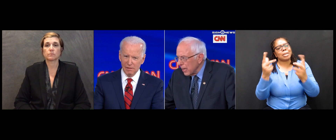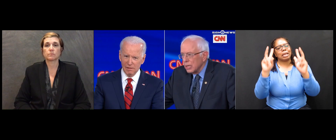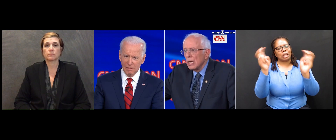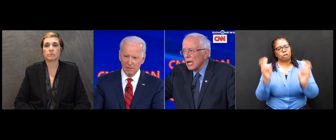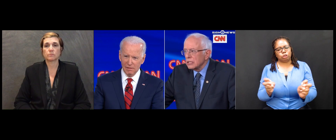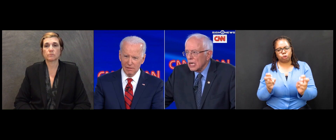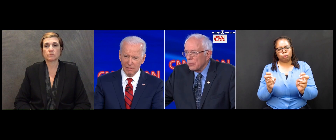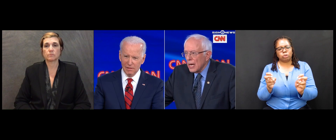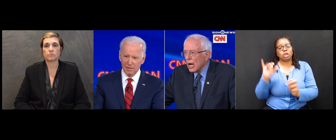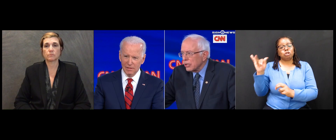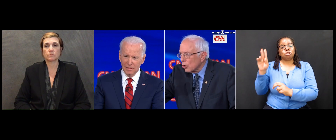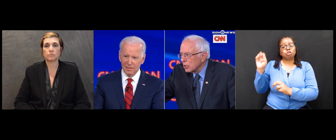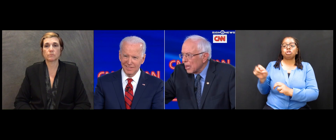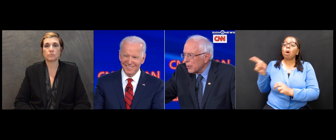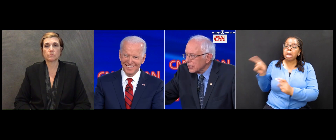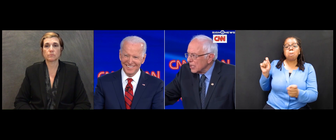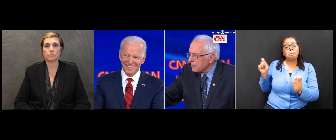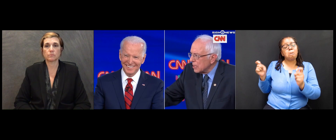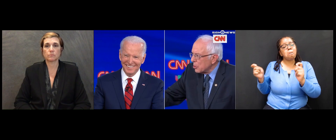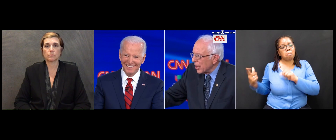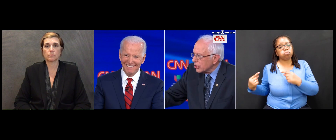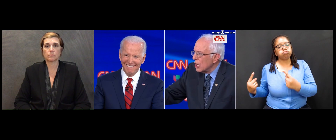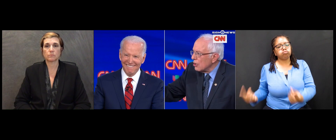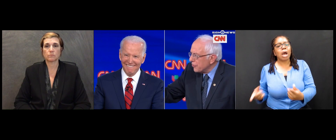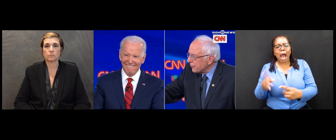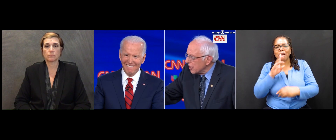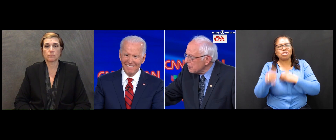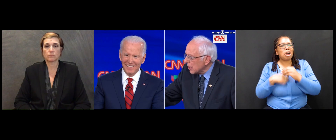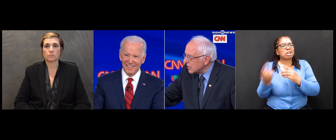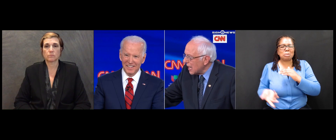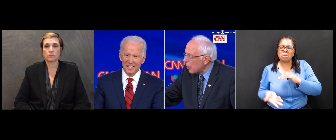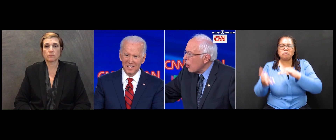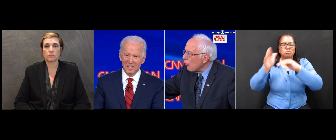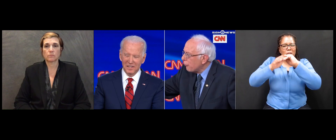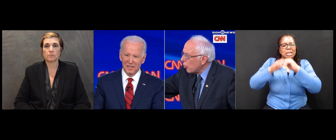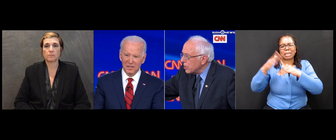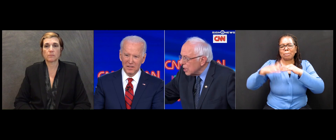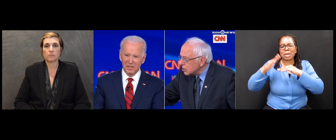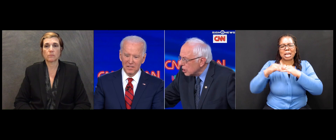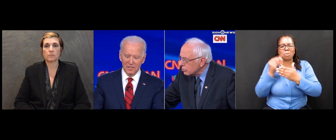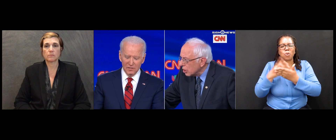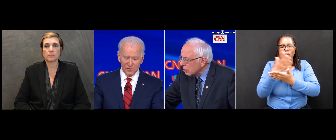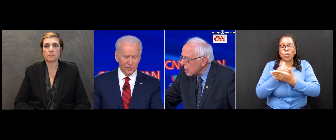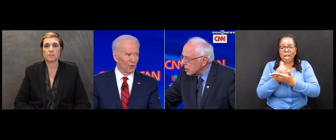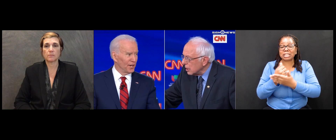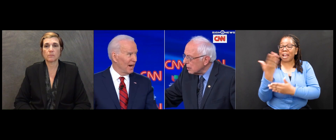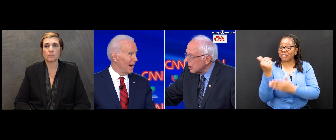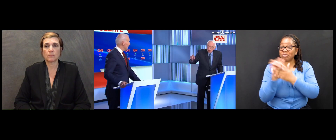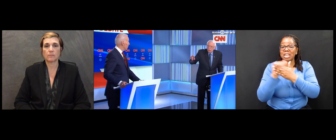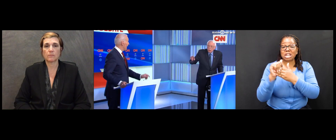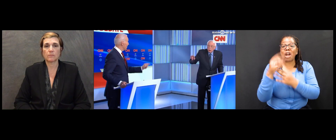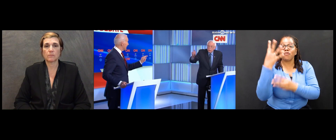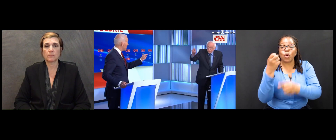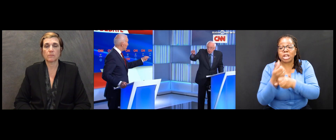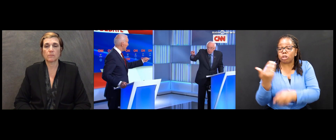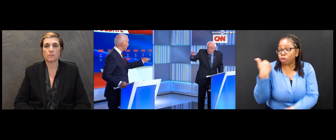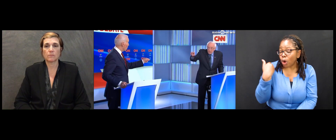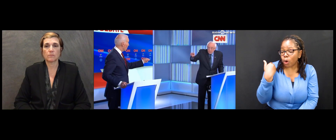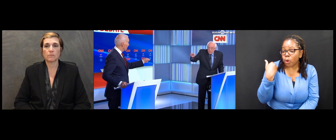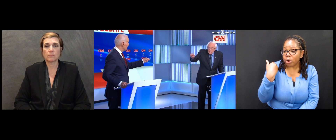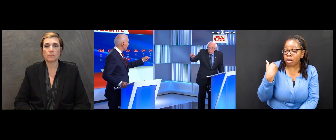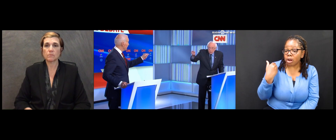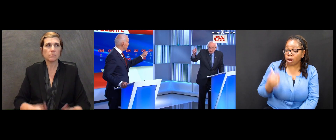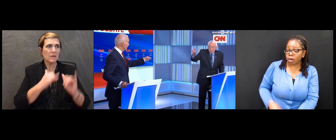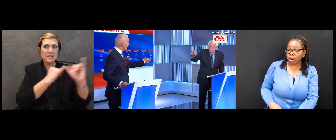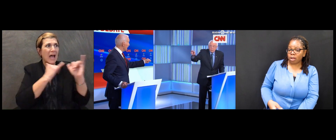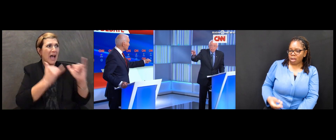the campaign, has come around. I talked about raising that minimum wage $15 an hour 4 years ago, Joe. So did I, and I went out and